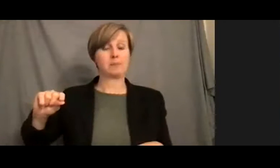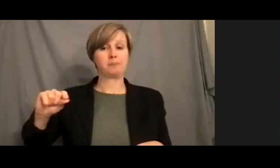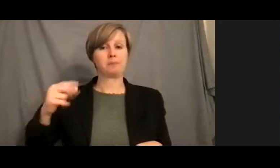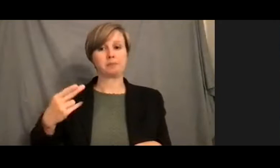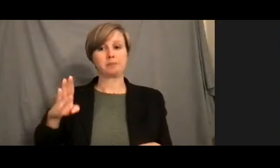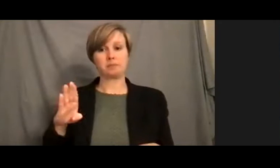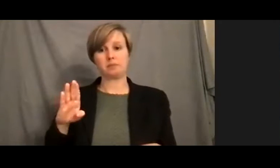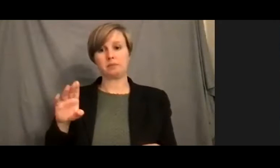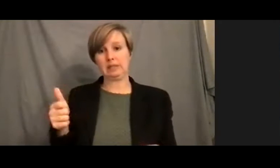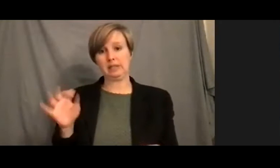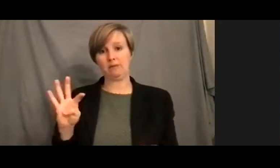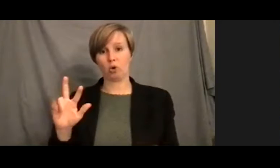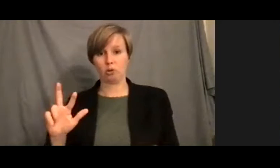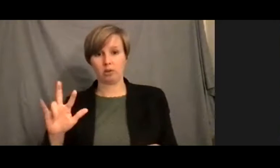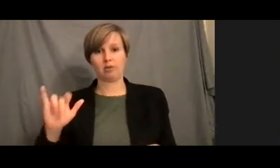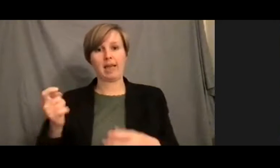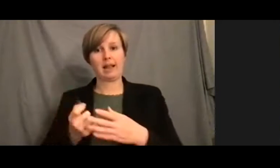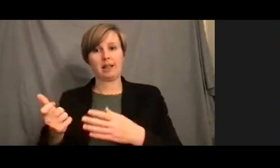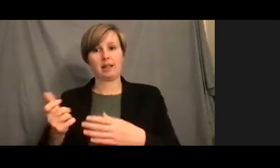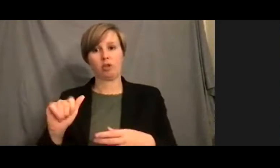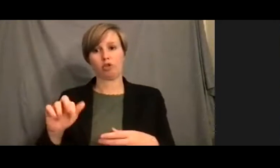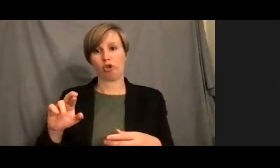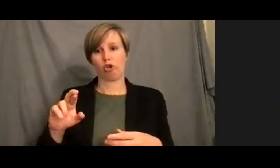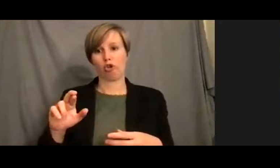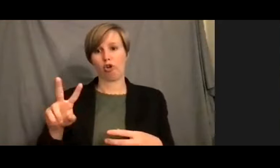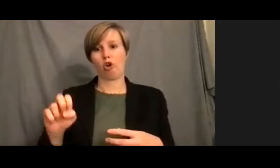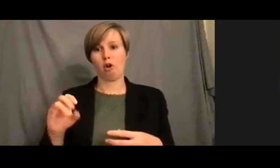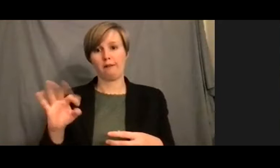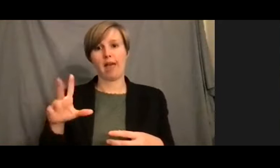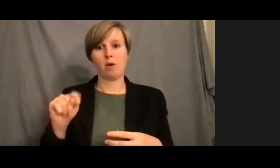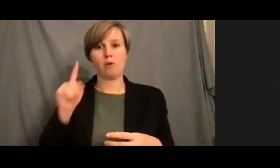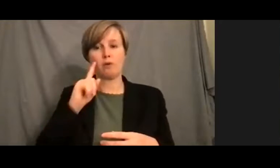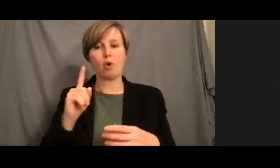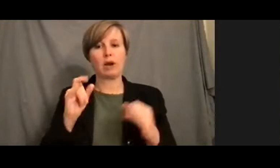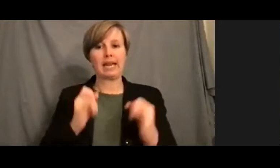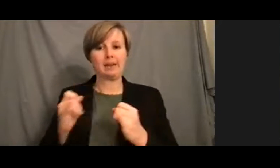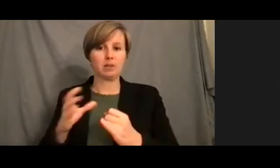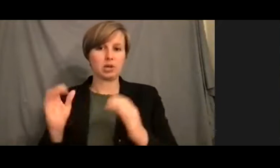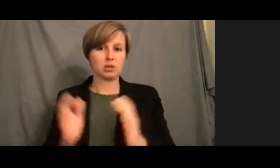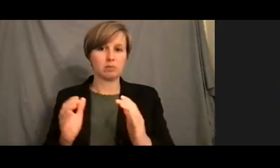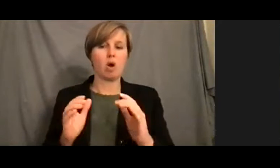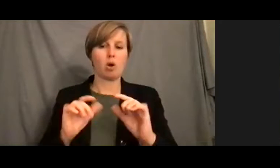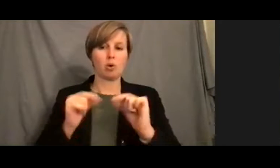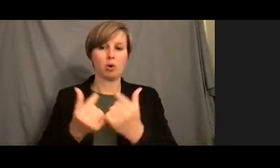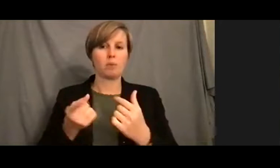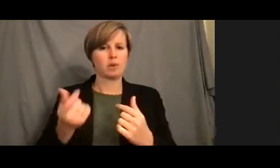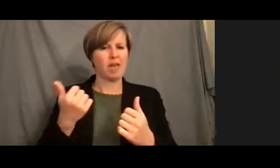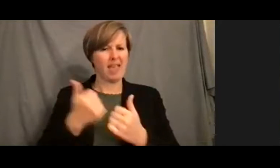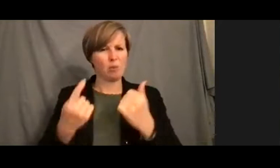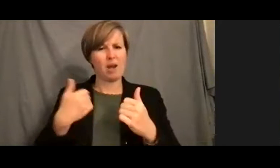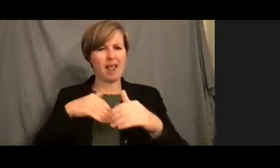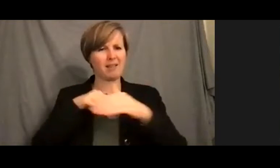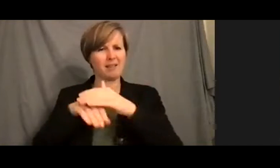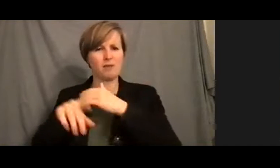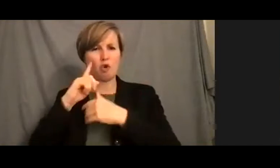HB 1043, which eliminated the carve out for individual and small group plans to make sure families covered by these plans have access to autism